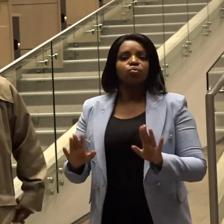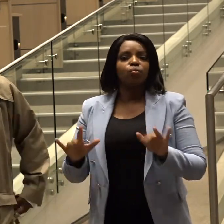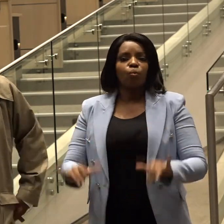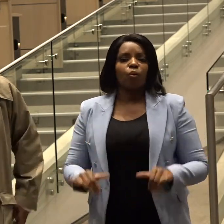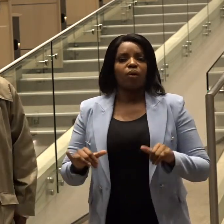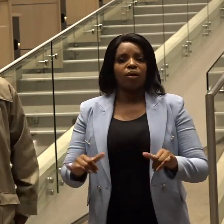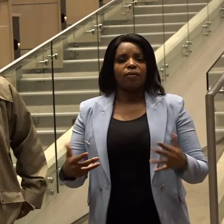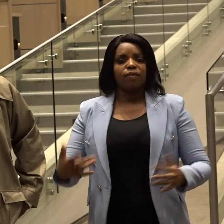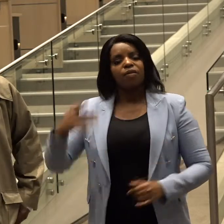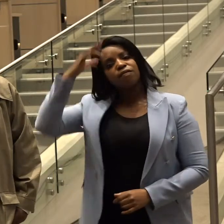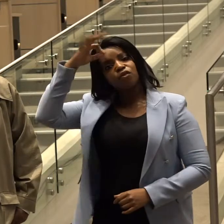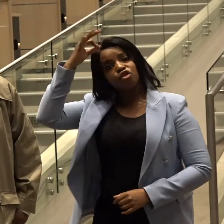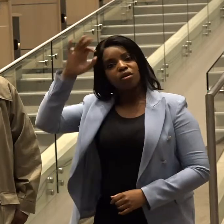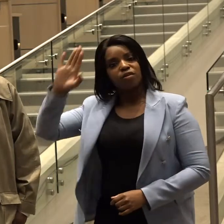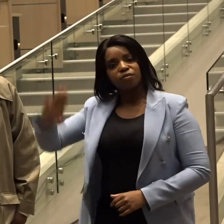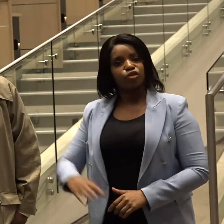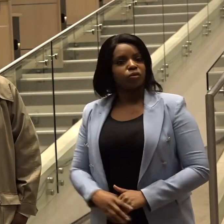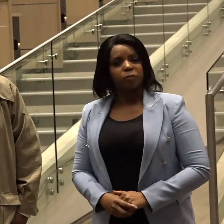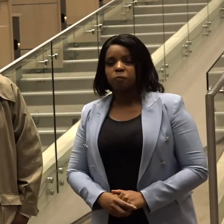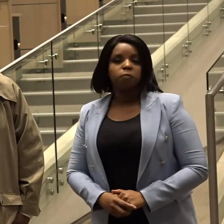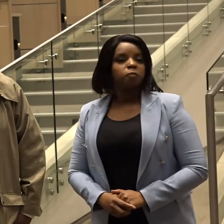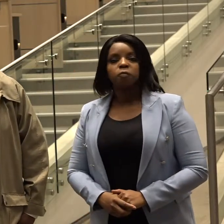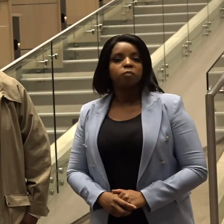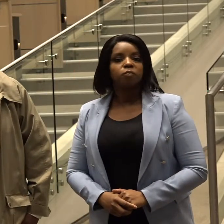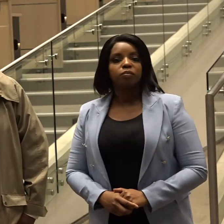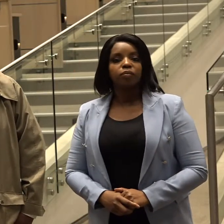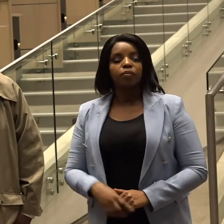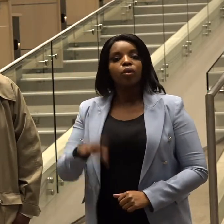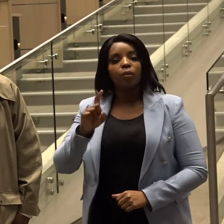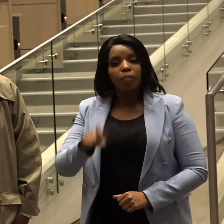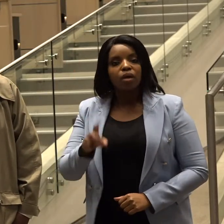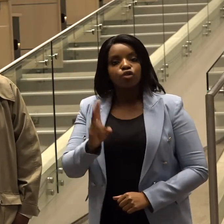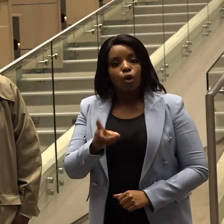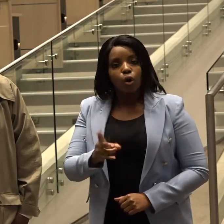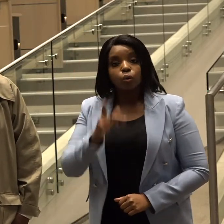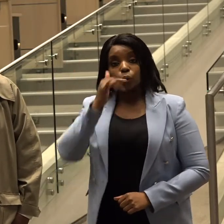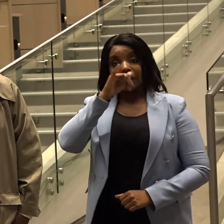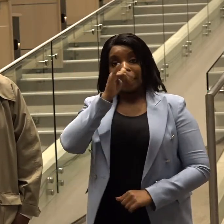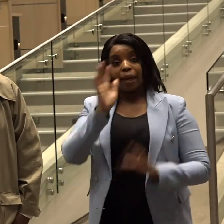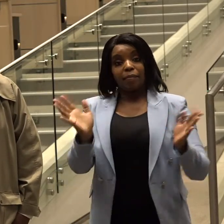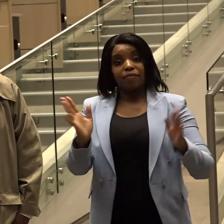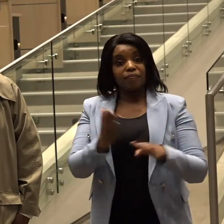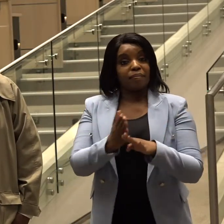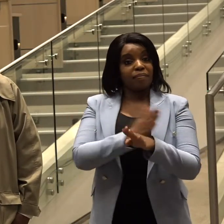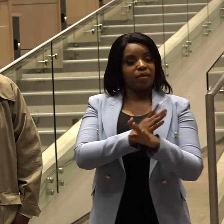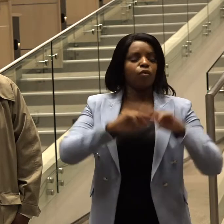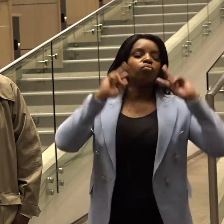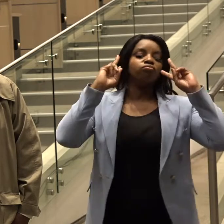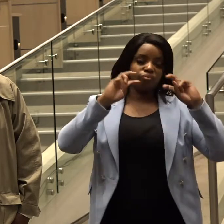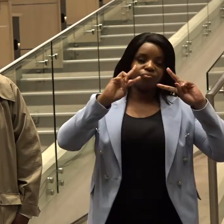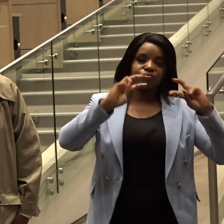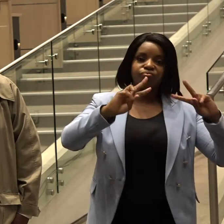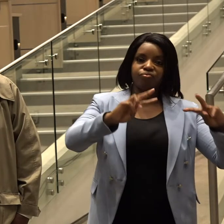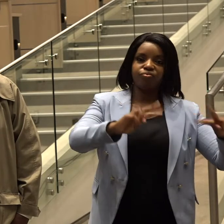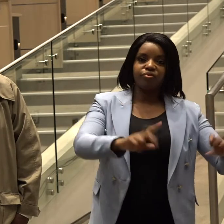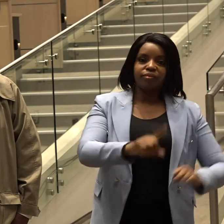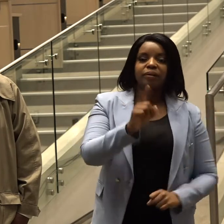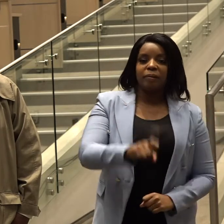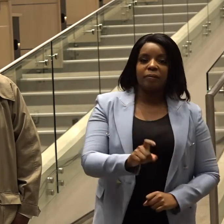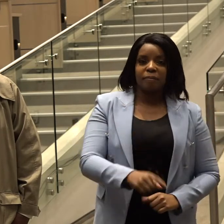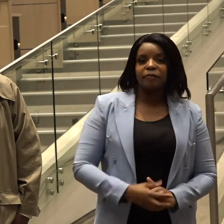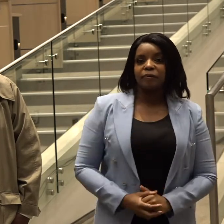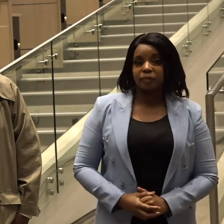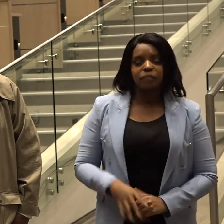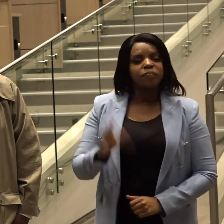government so and you must also to the criminal check when you you know you allocate the pot